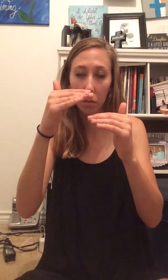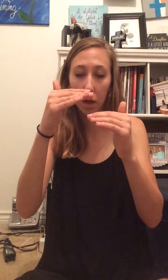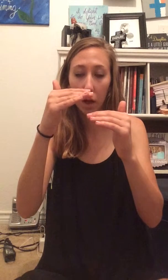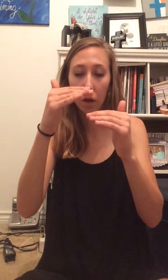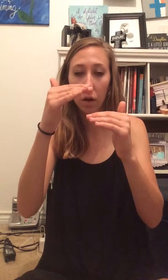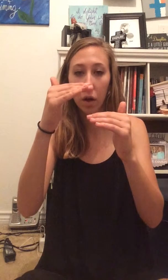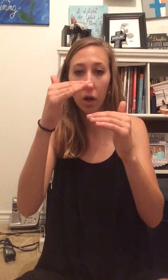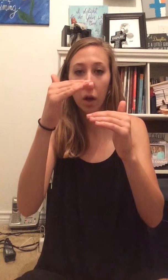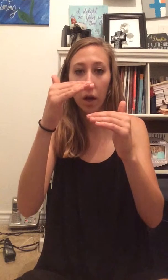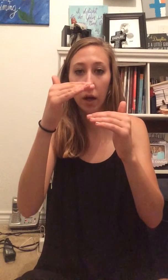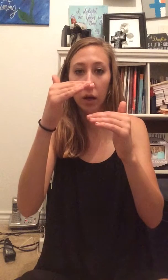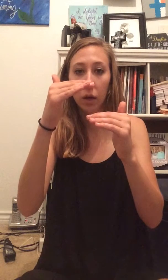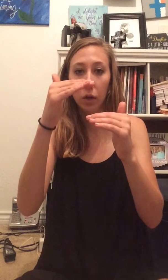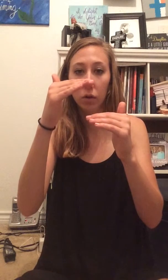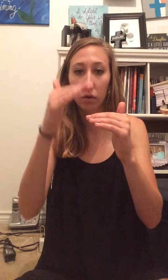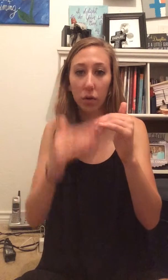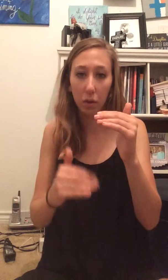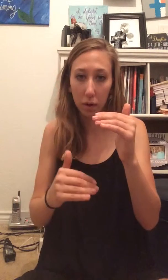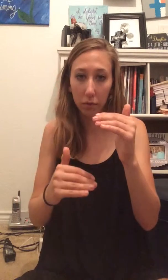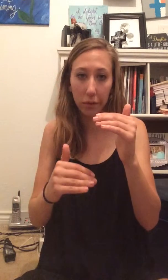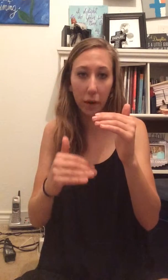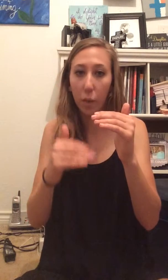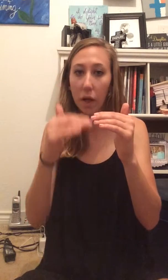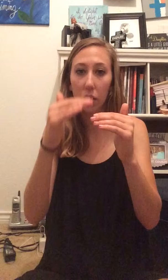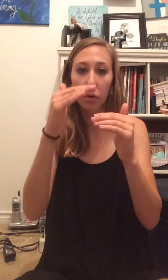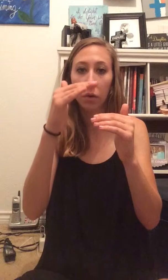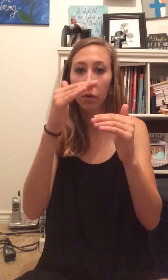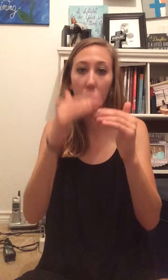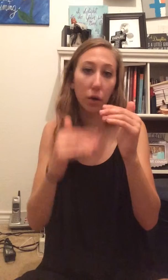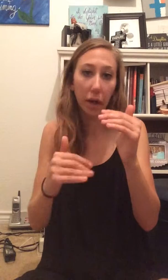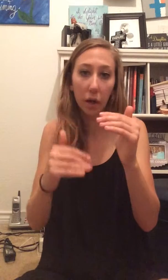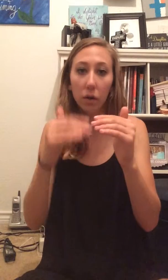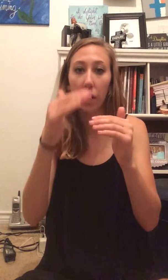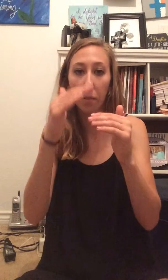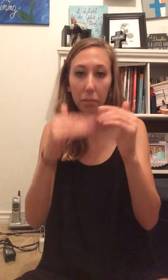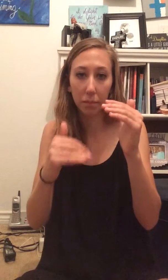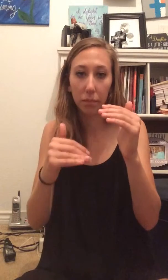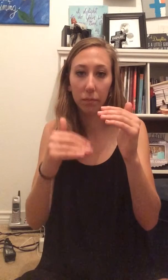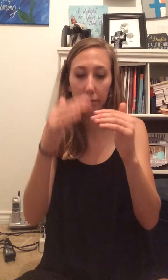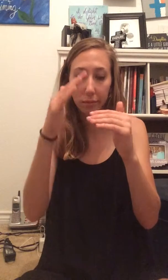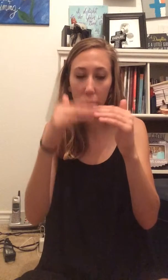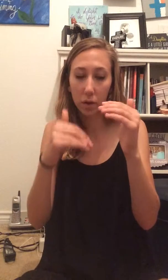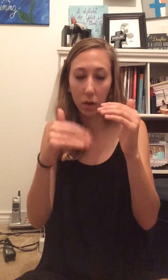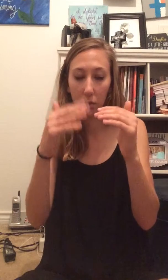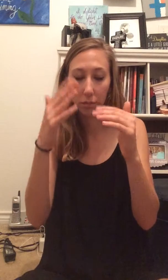-dominant hand and you just come down like a weight greater than top, um,